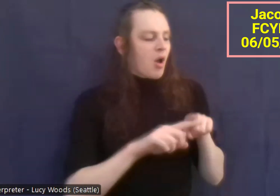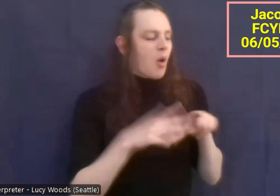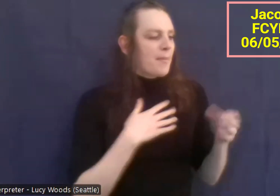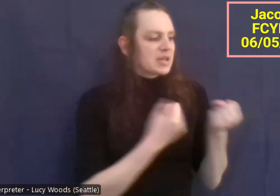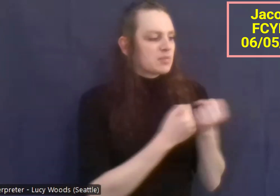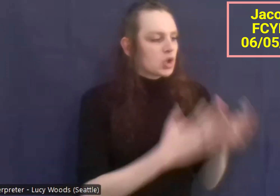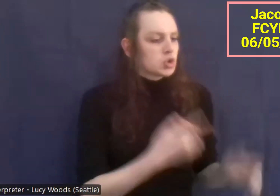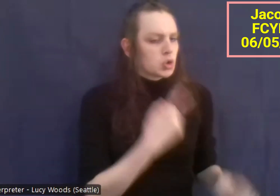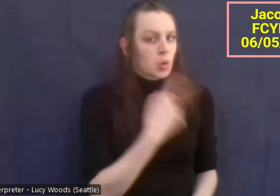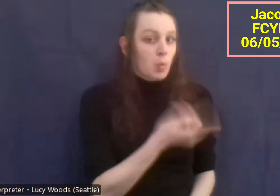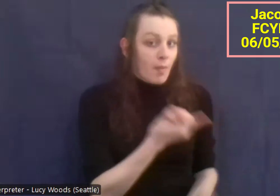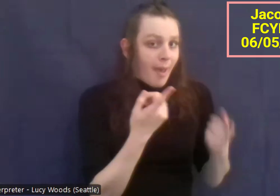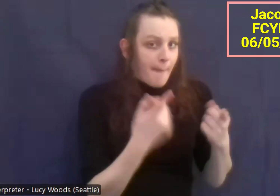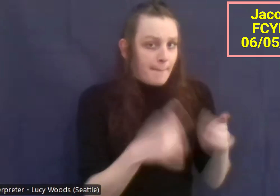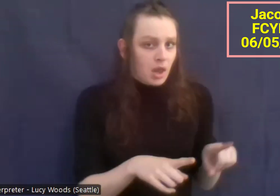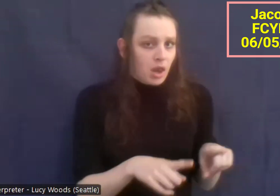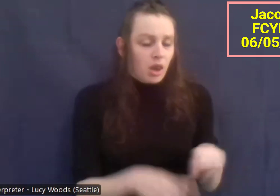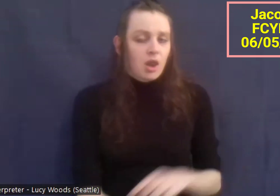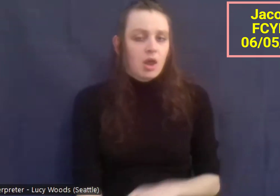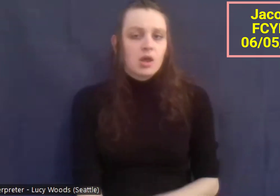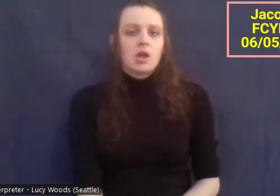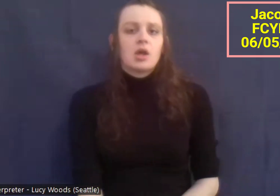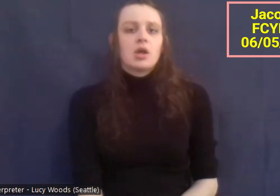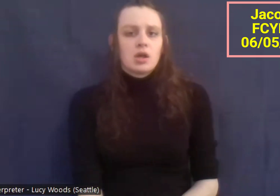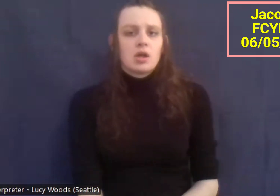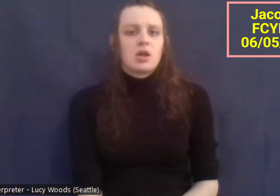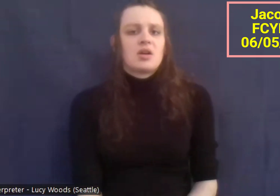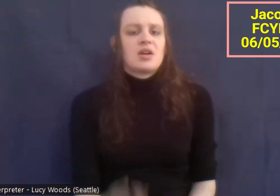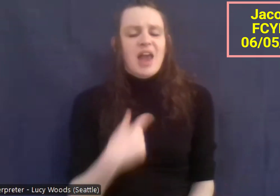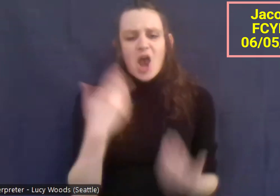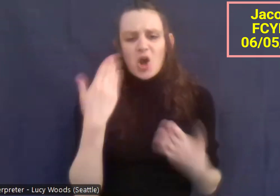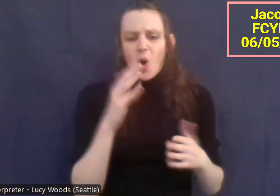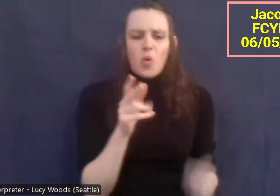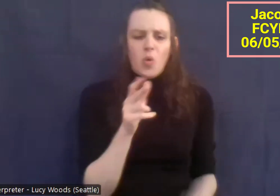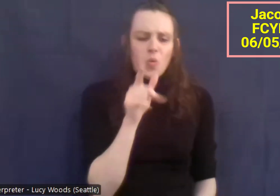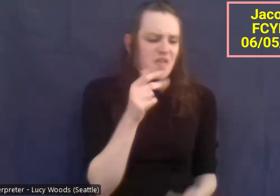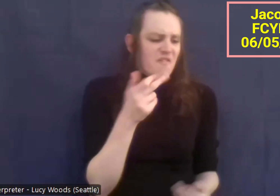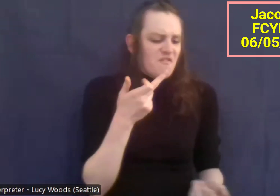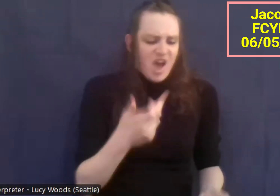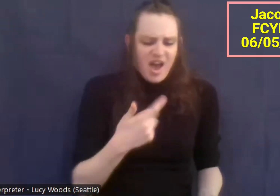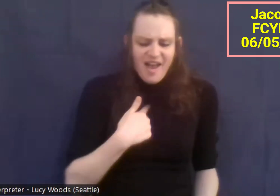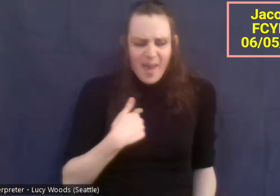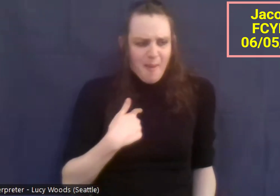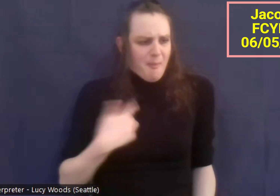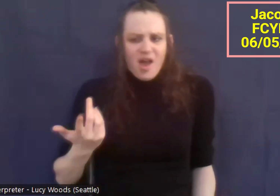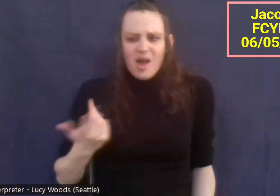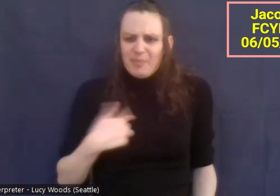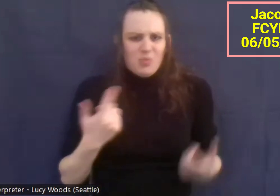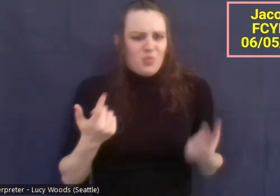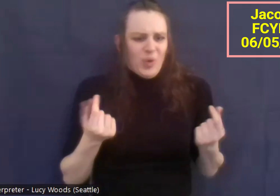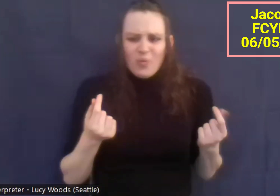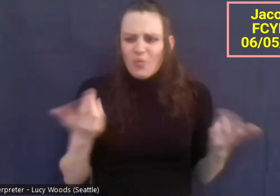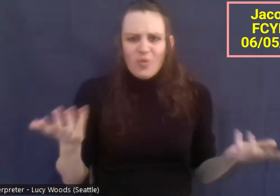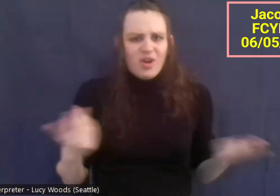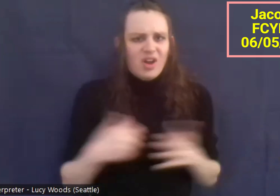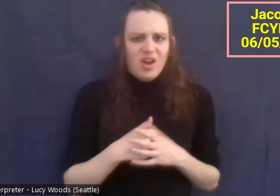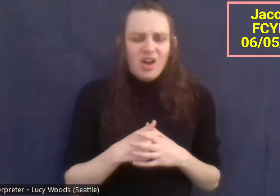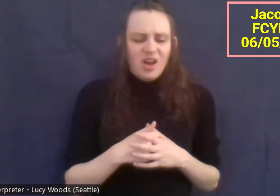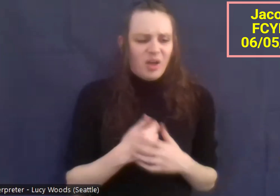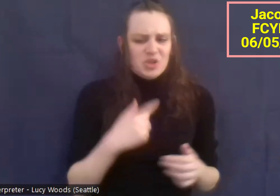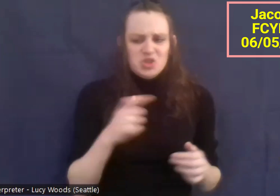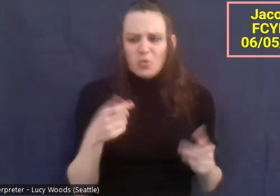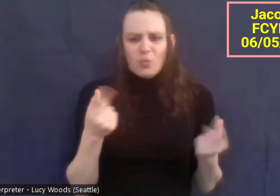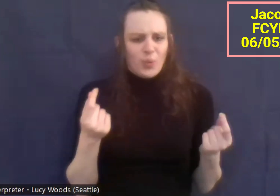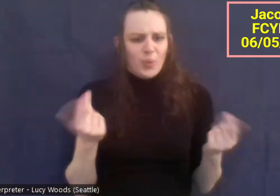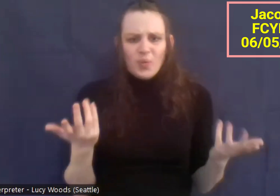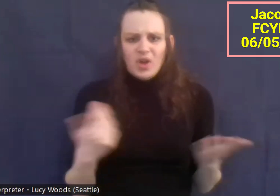going on. I told him, I don't know who the fuck I am. What am I doing? Like, what am I supposed to do? Like,